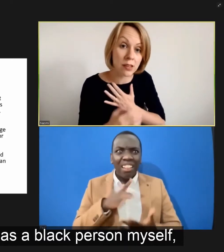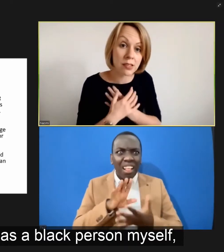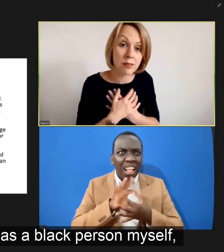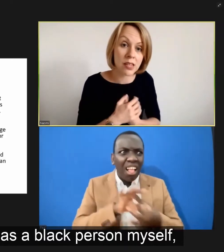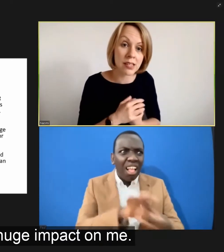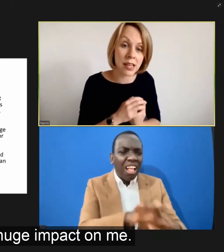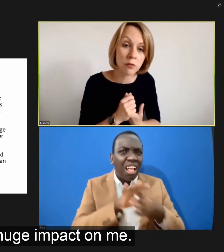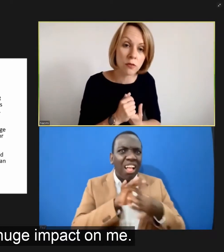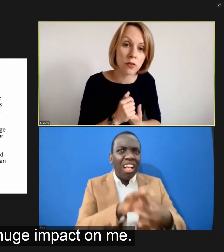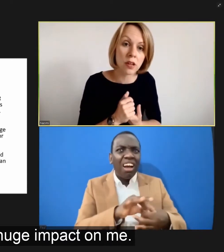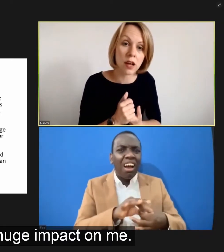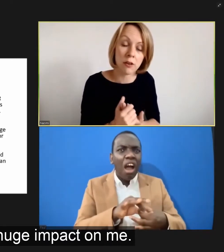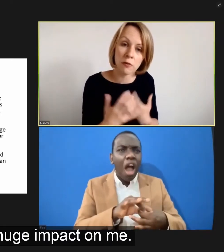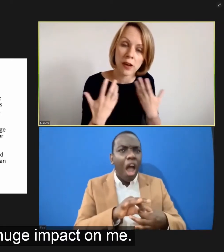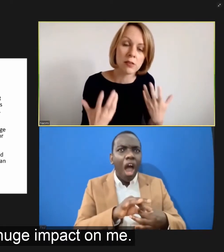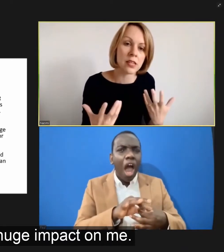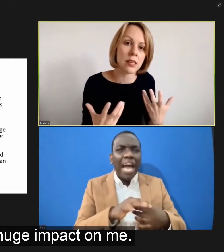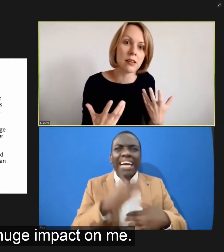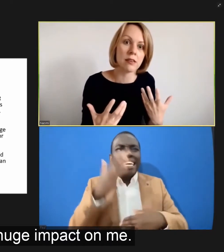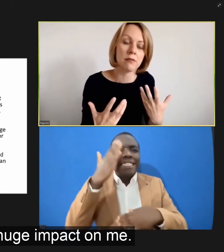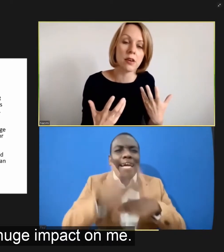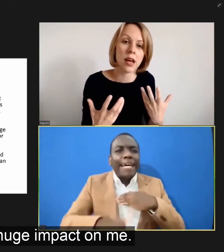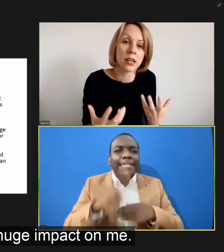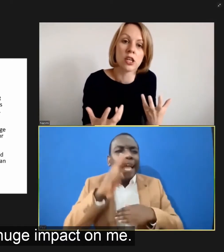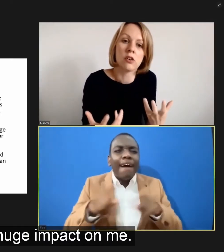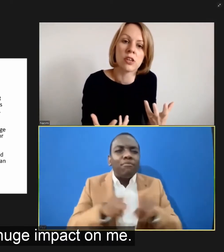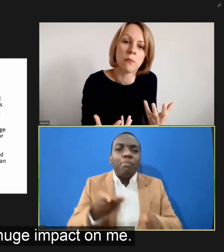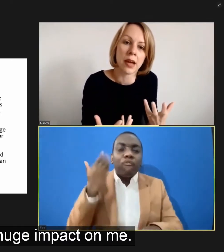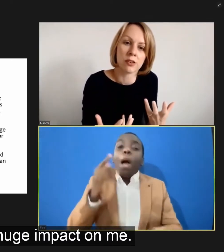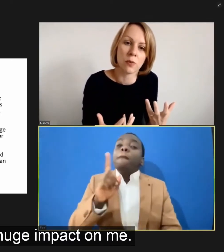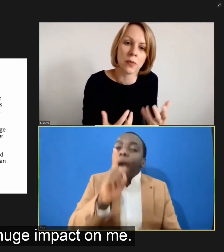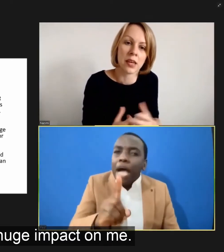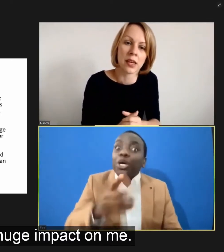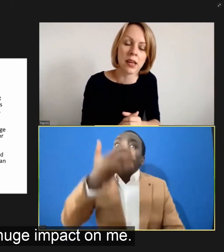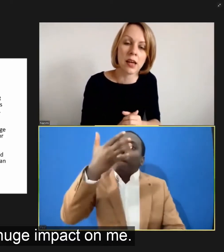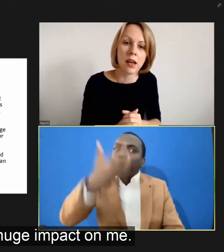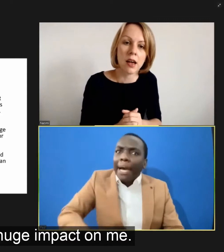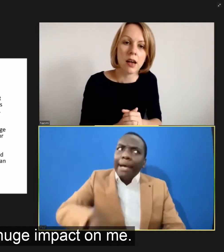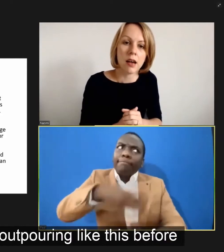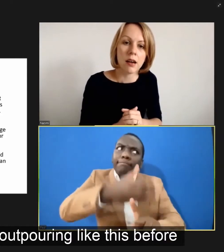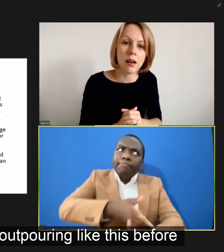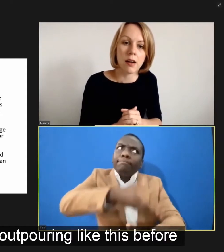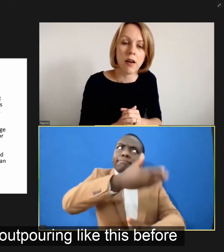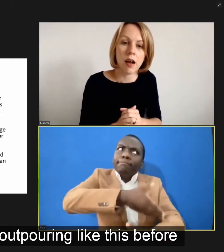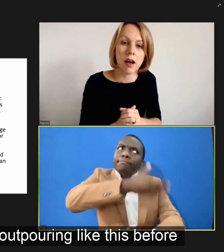person myself, I found it. I've